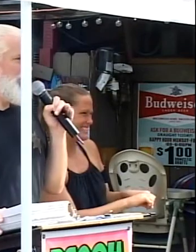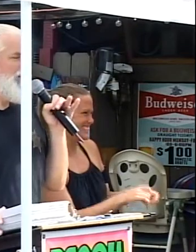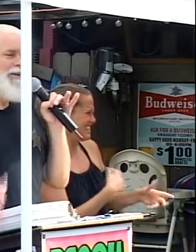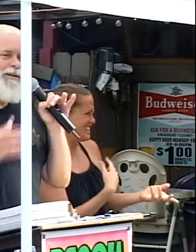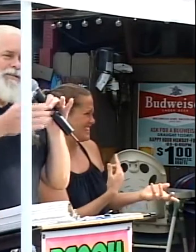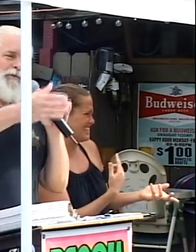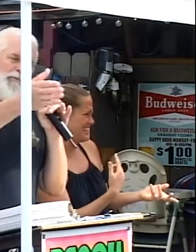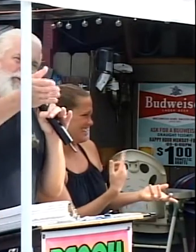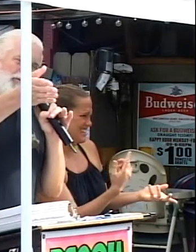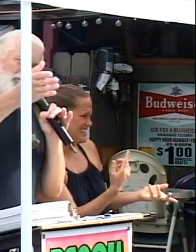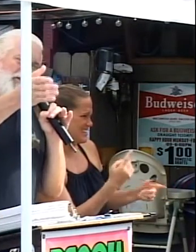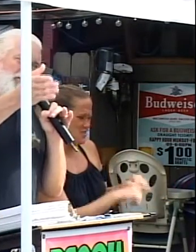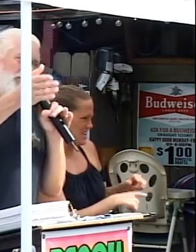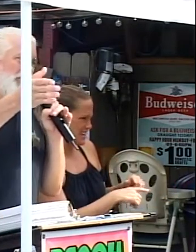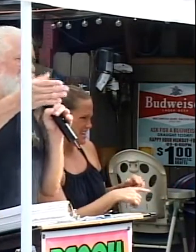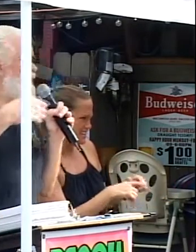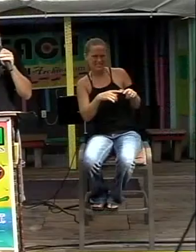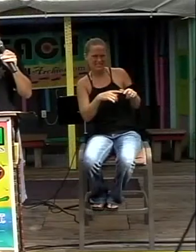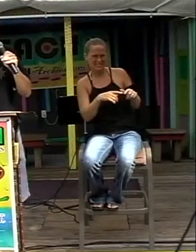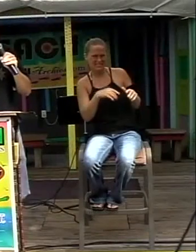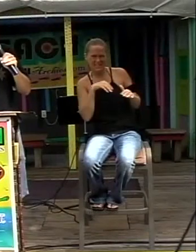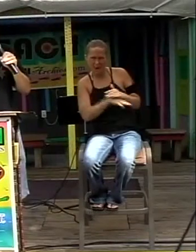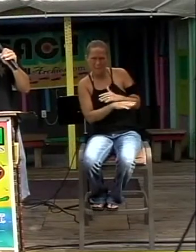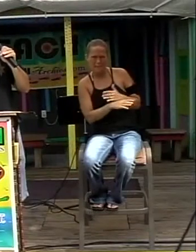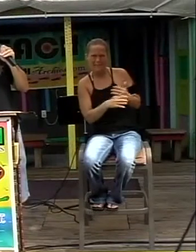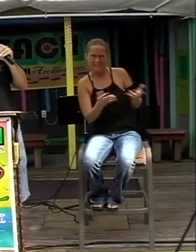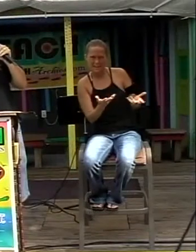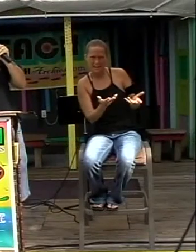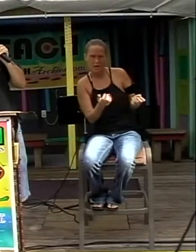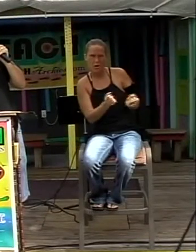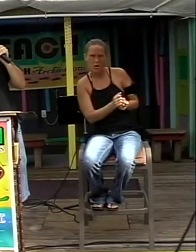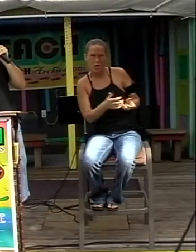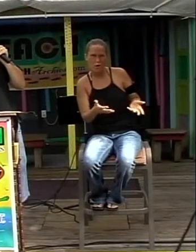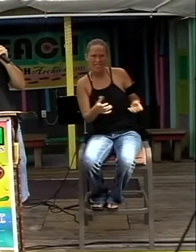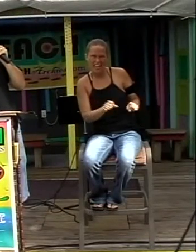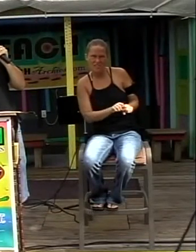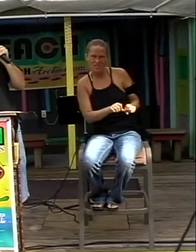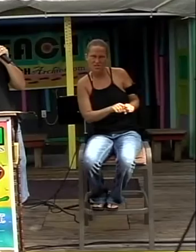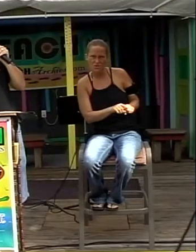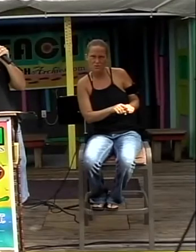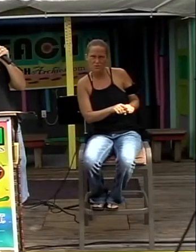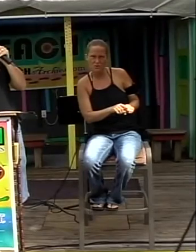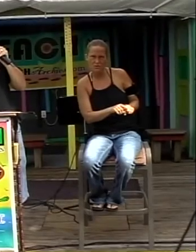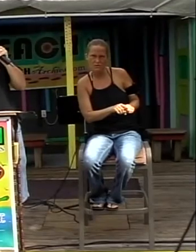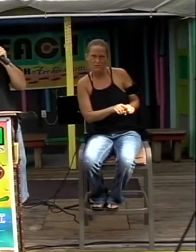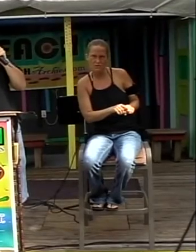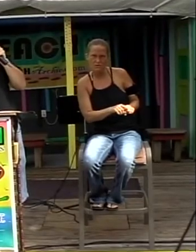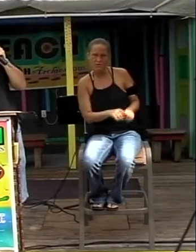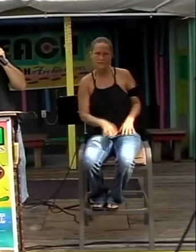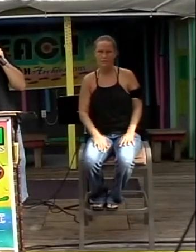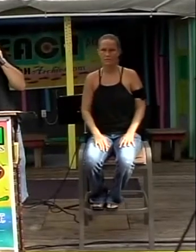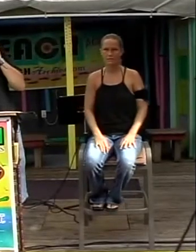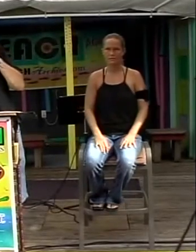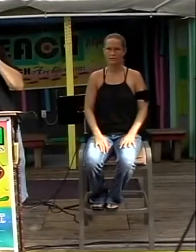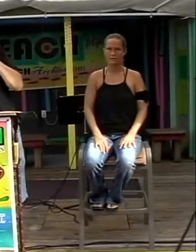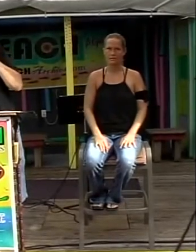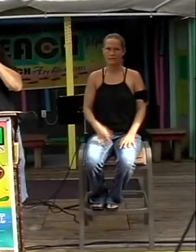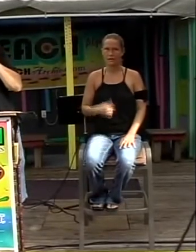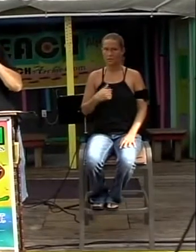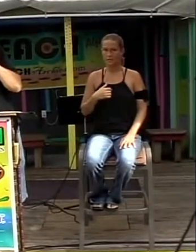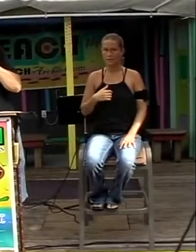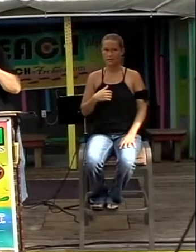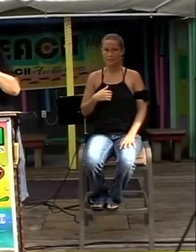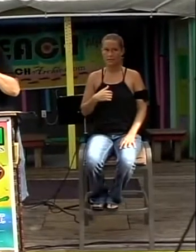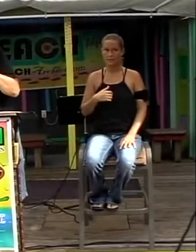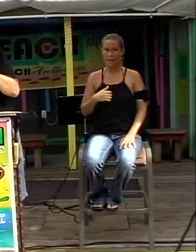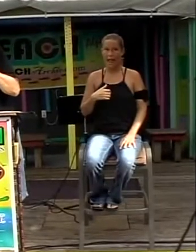shoes. What was really weird was the only reason I didn't have shoes is because I dropped the lawnmower on my left foot before the night before